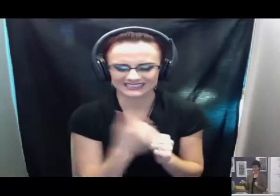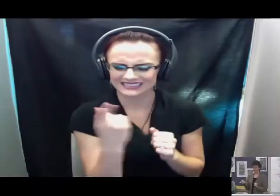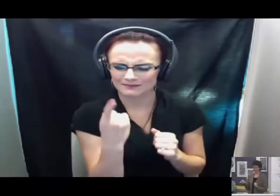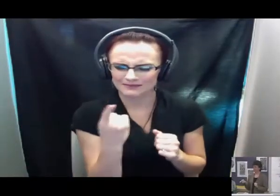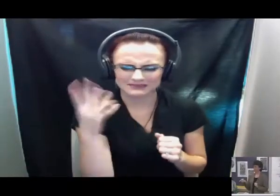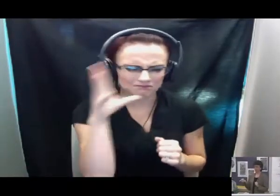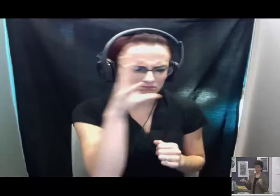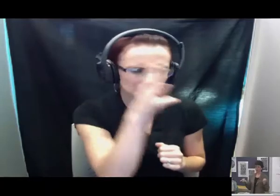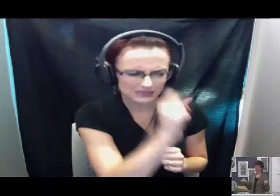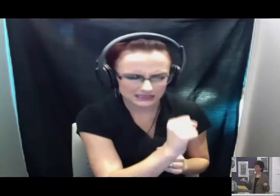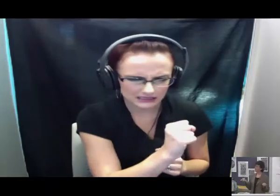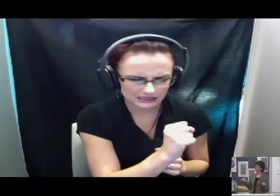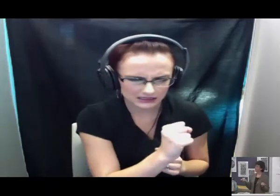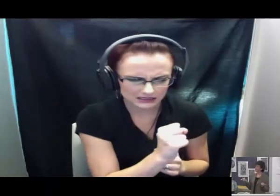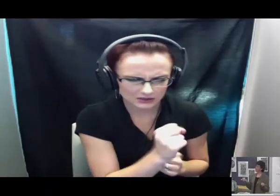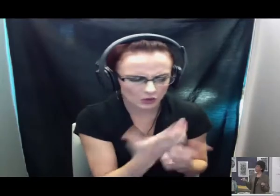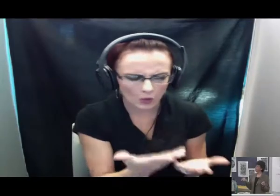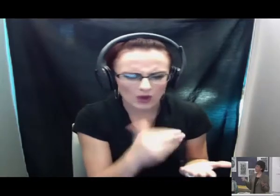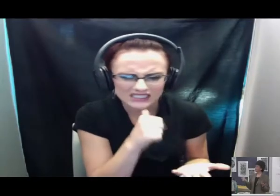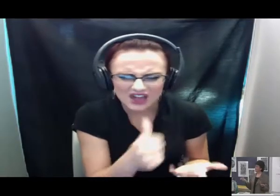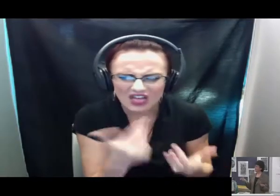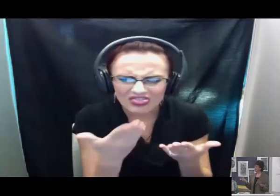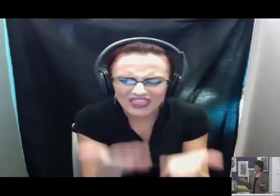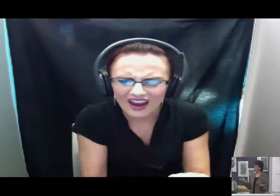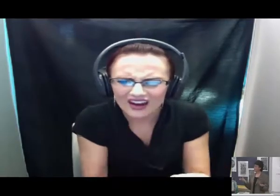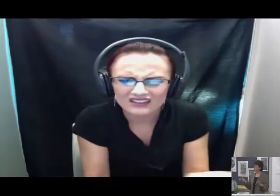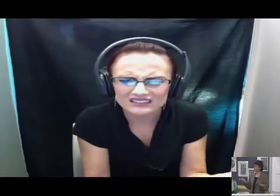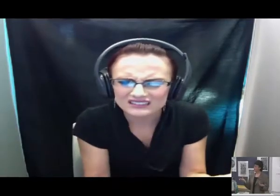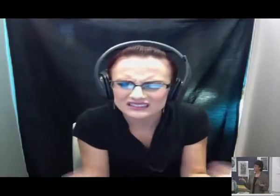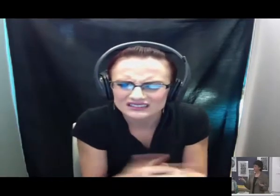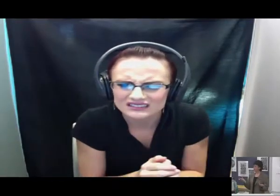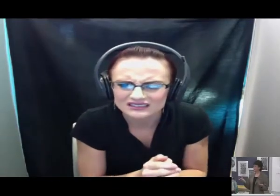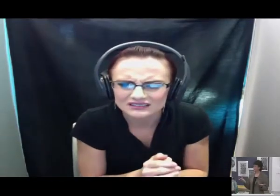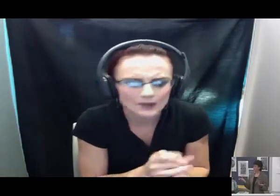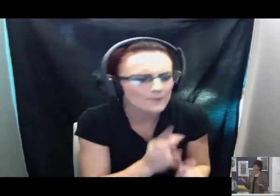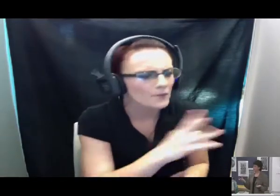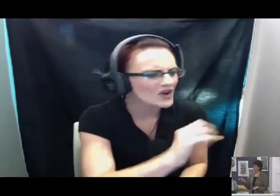Let's just wait, John. I'll run it off for you. What's not there yet, Brett?